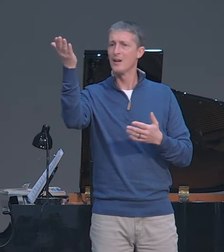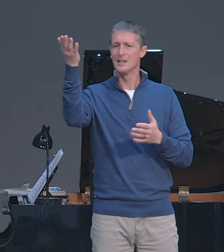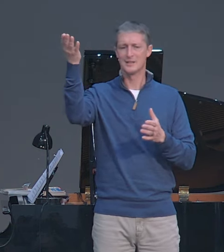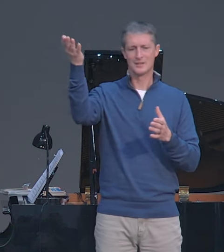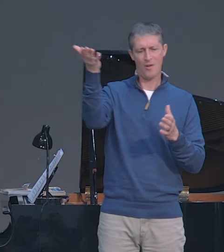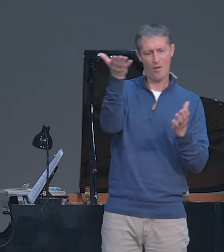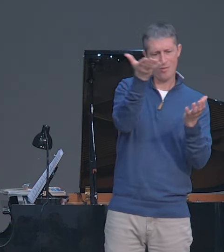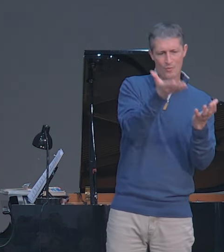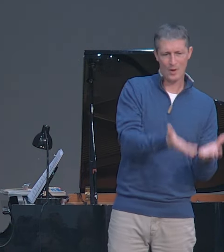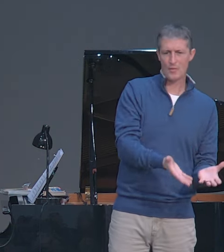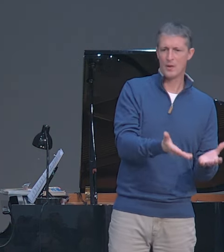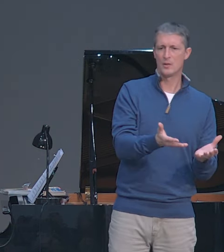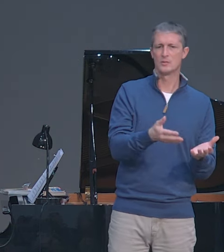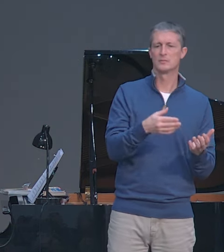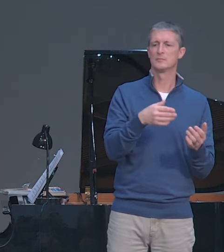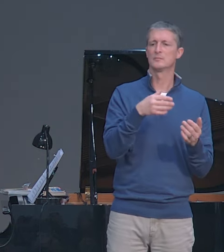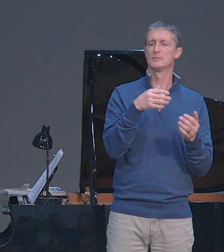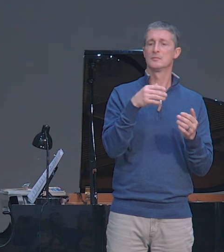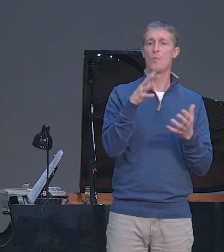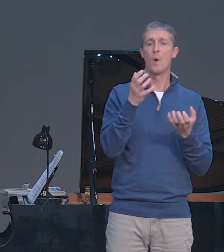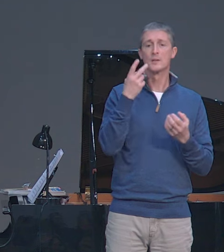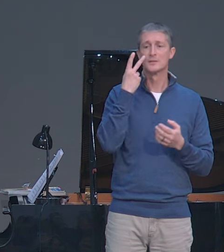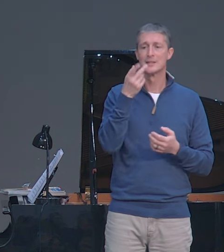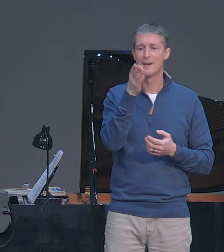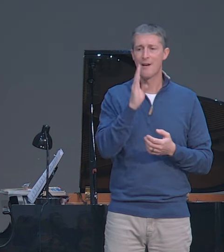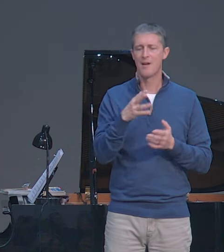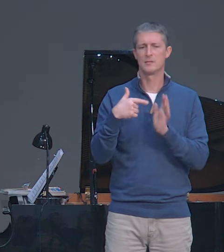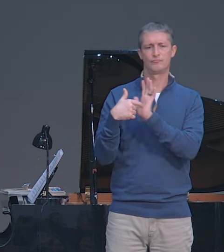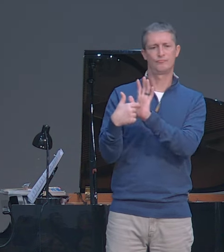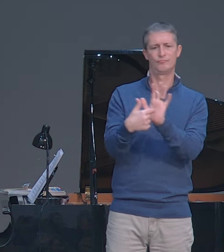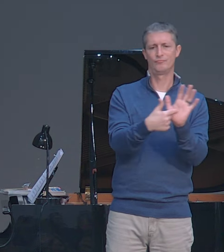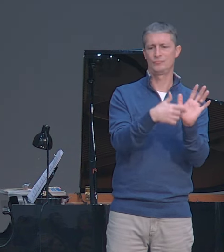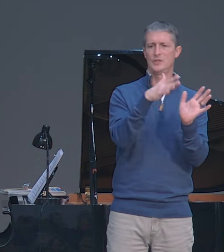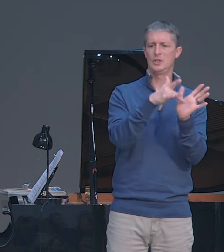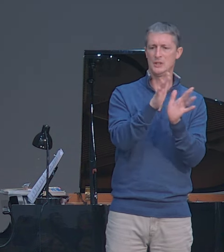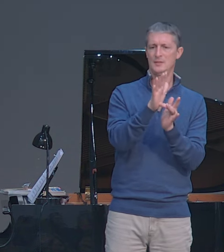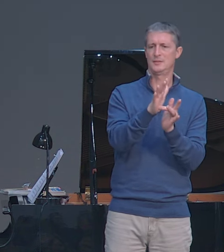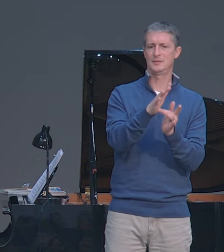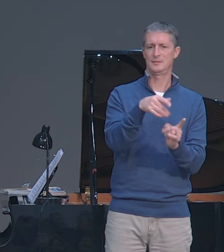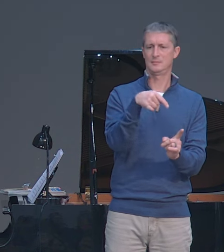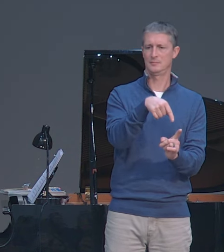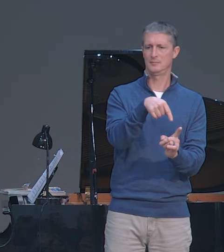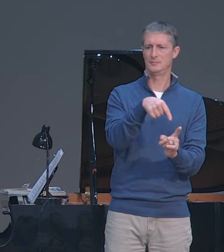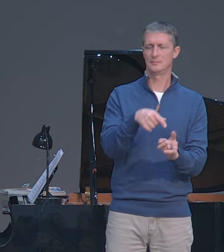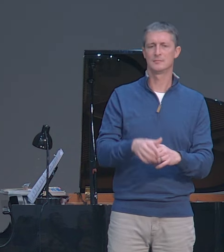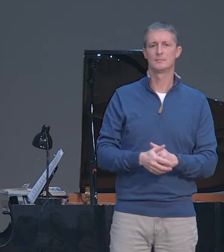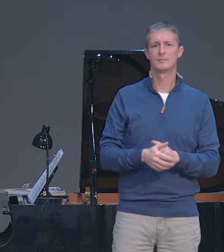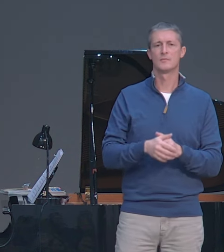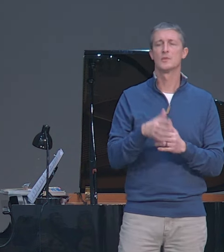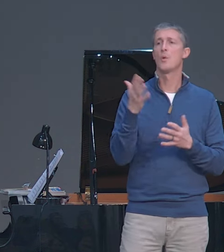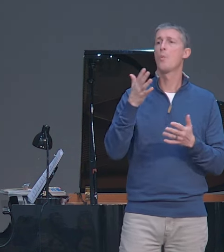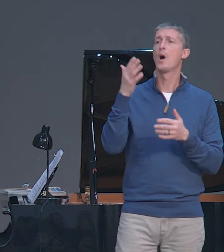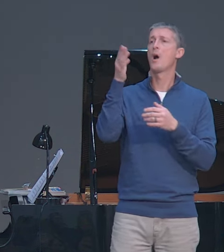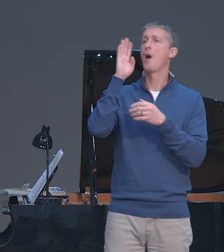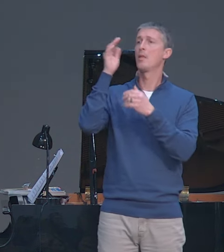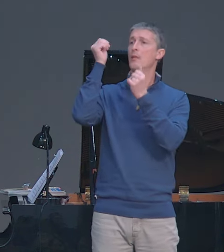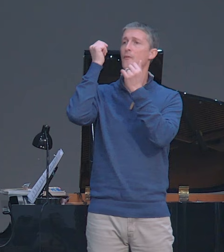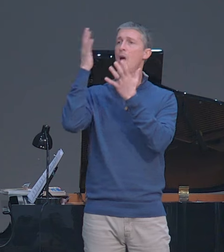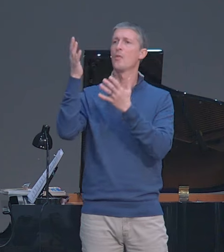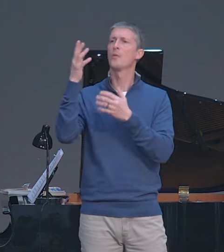reveals God. So we know that what God the Father is like, because we see that